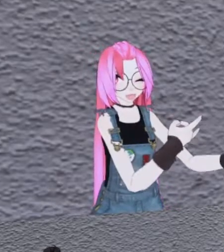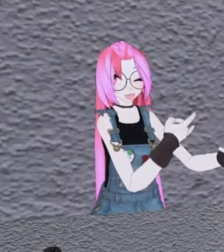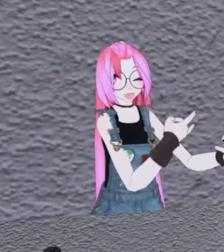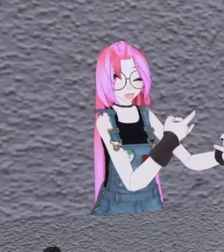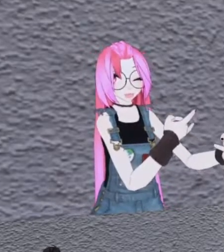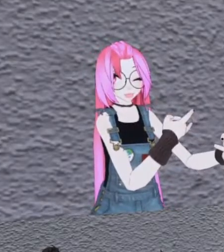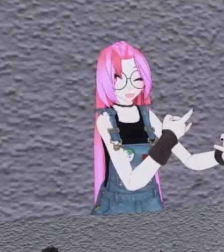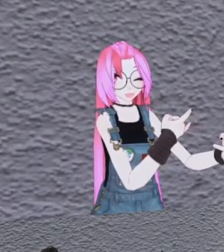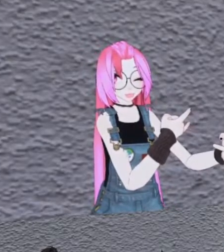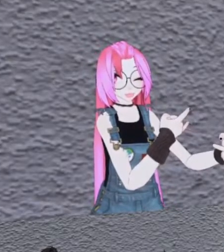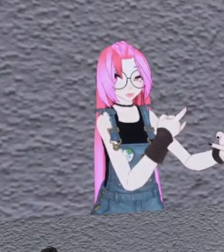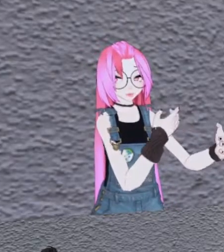Interesting.